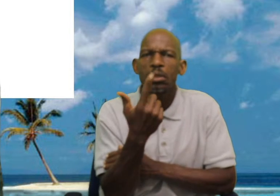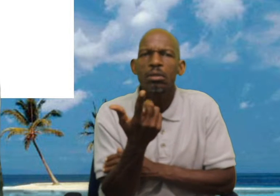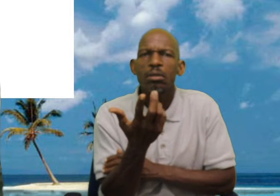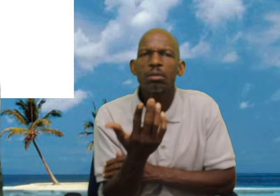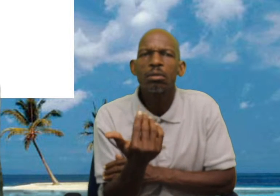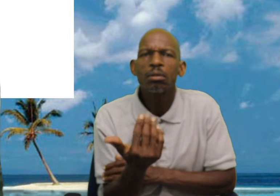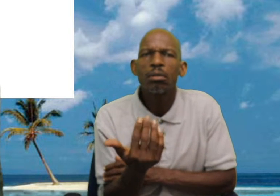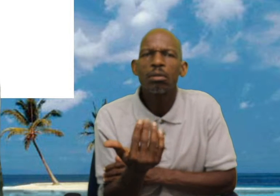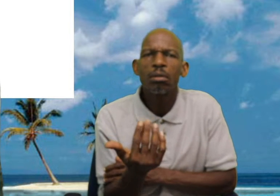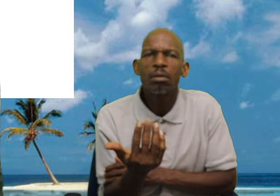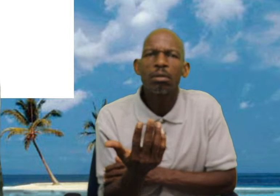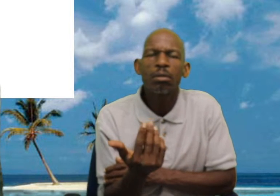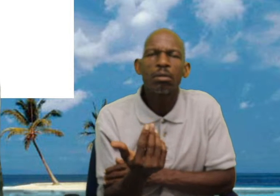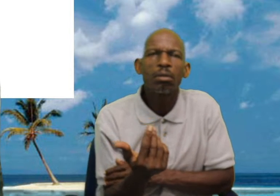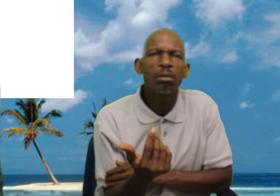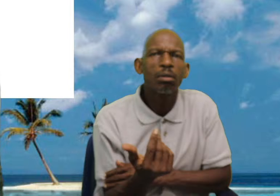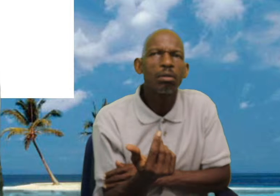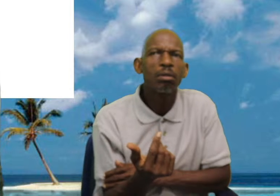Say it again.